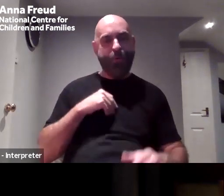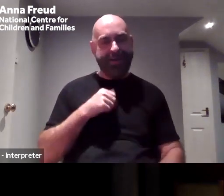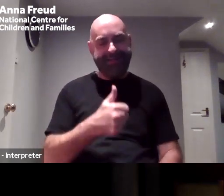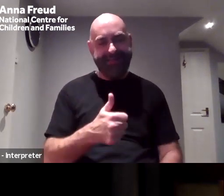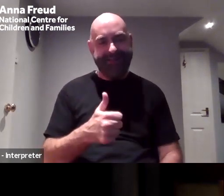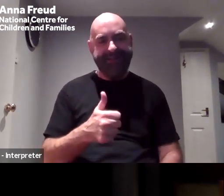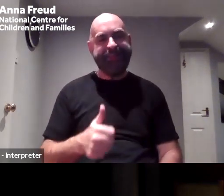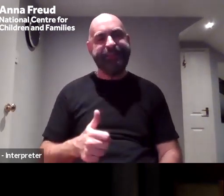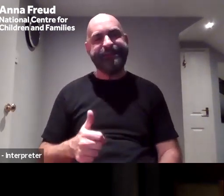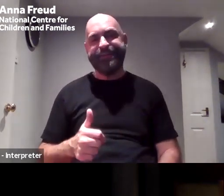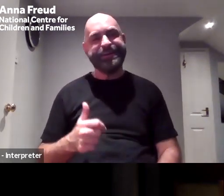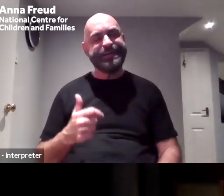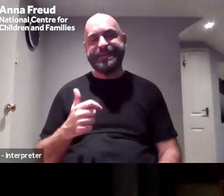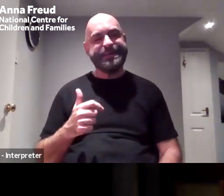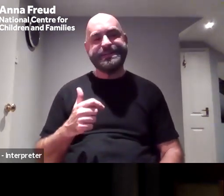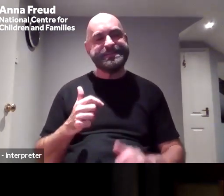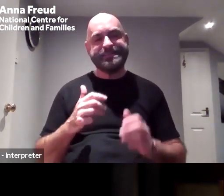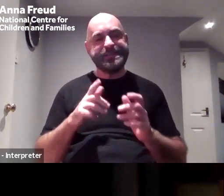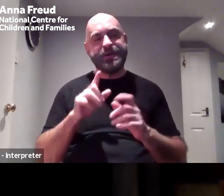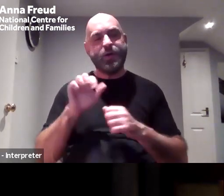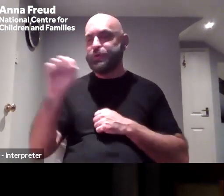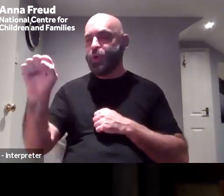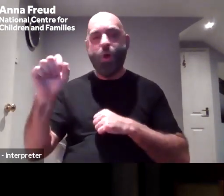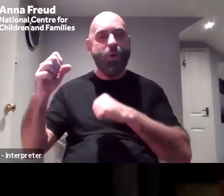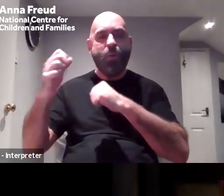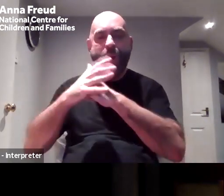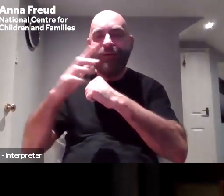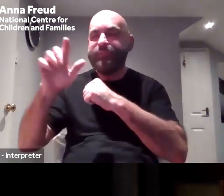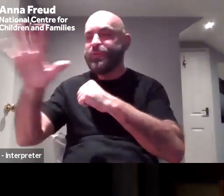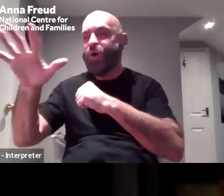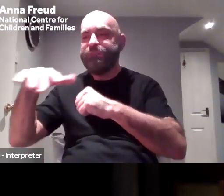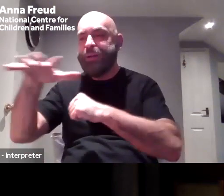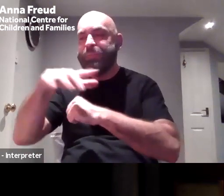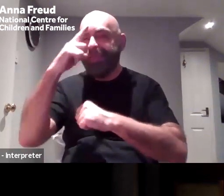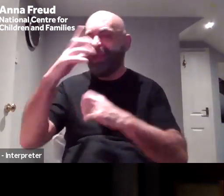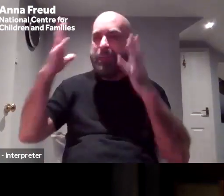No, doesn't matter what other members of your family might think.